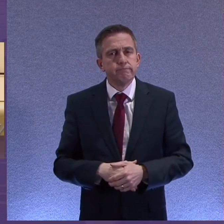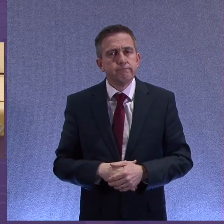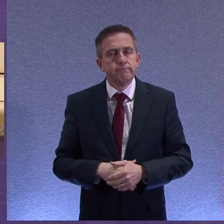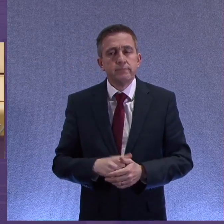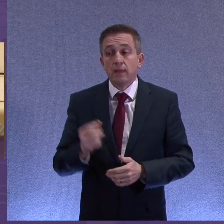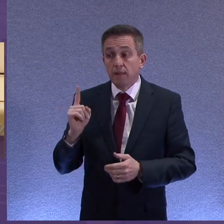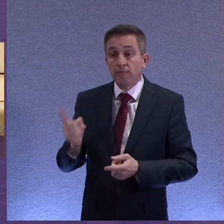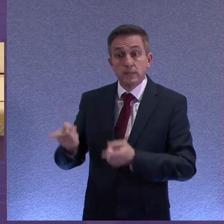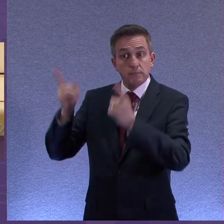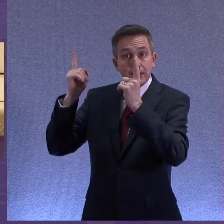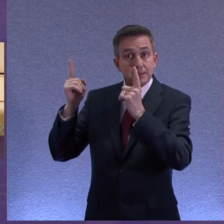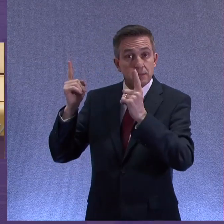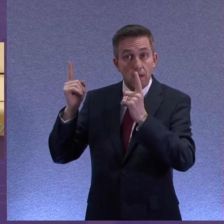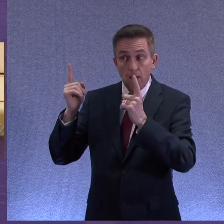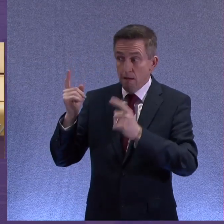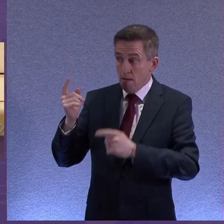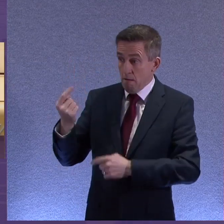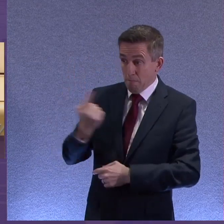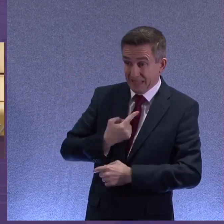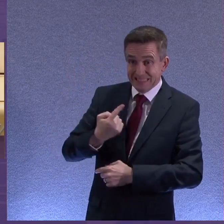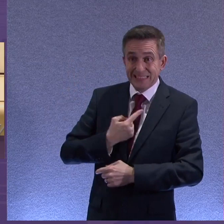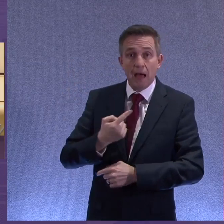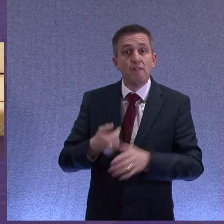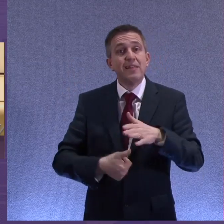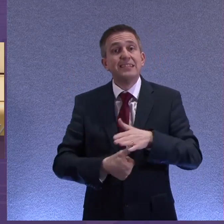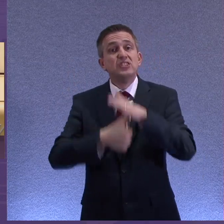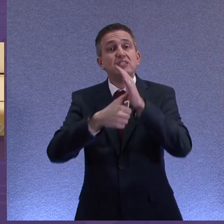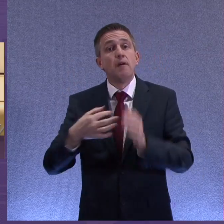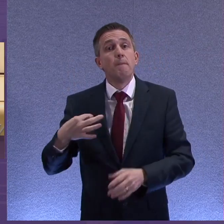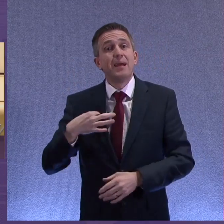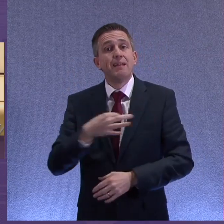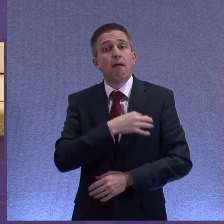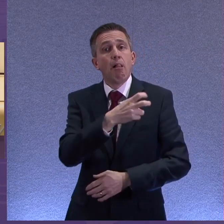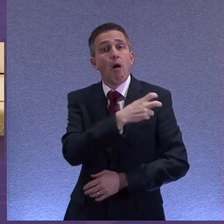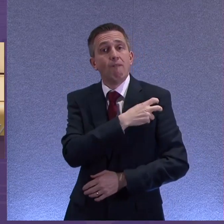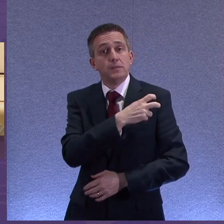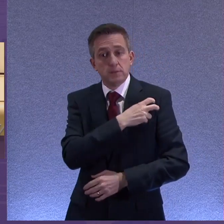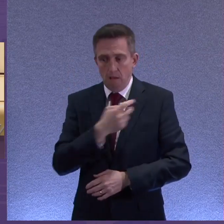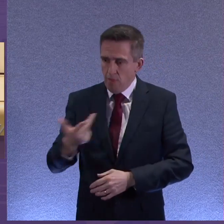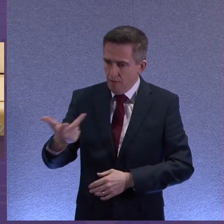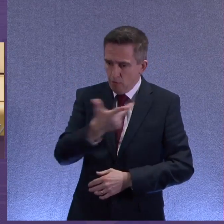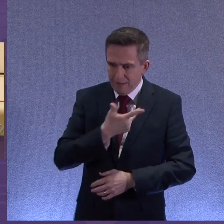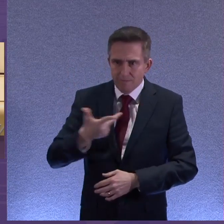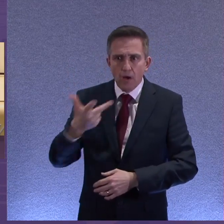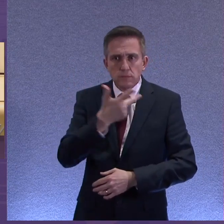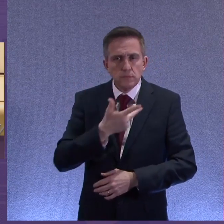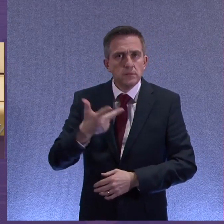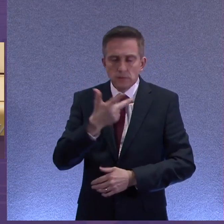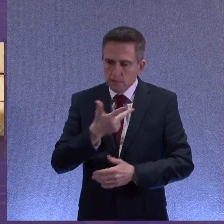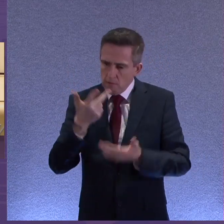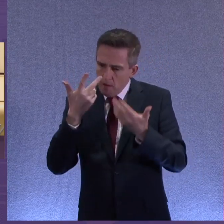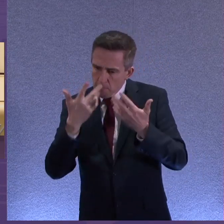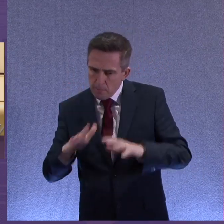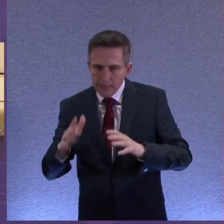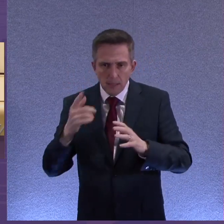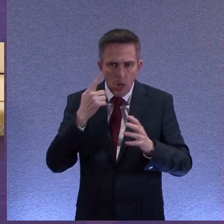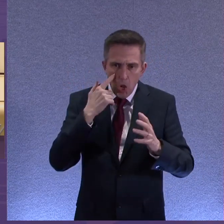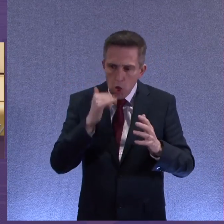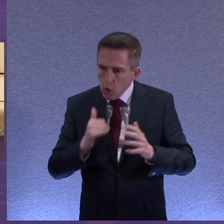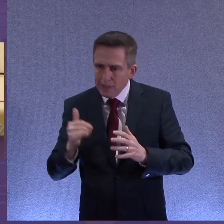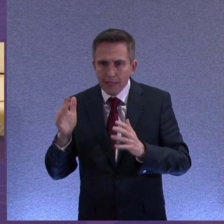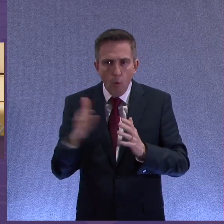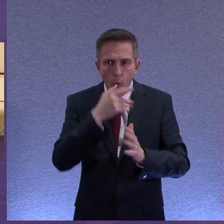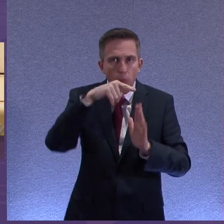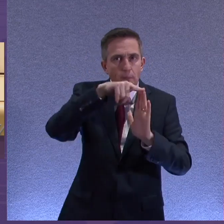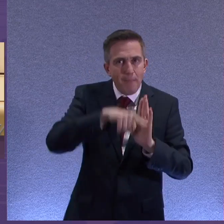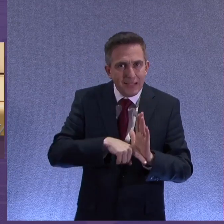Minister and I have said, and the Chief Medical Officer has said, what we are attempting to do with all of the measures now in place is